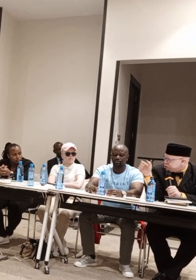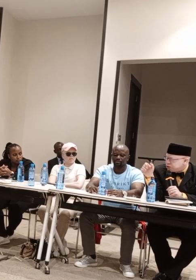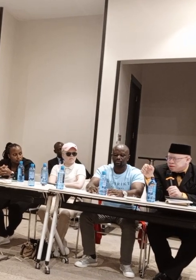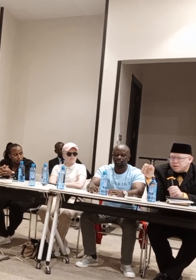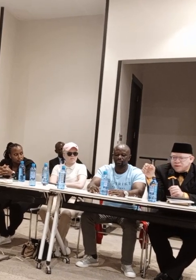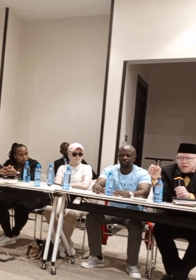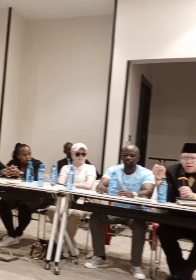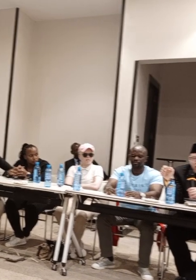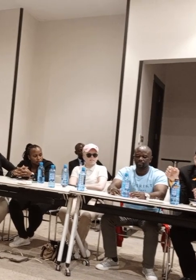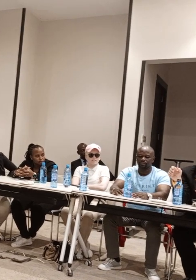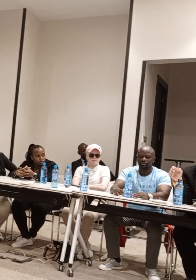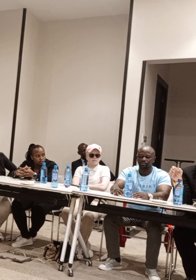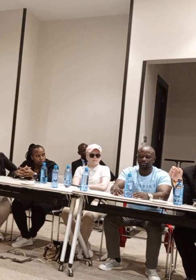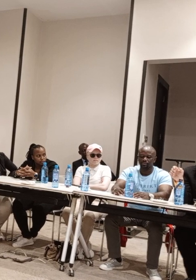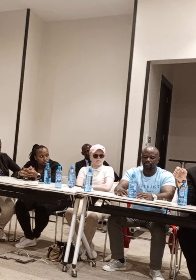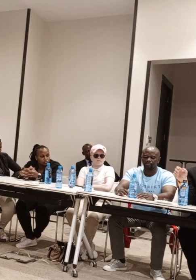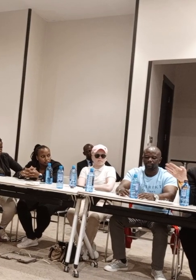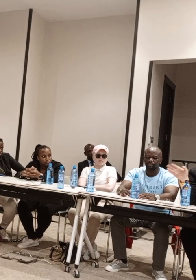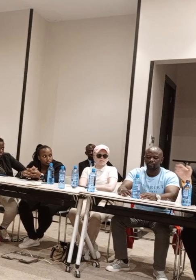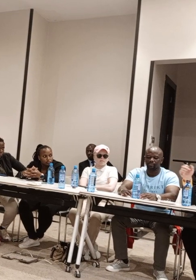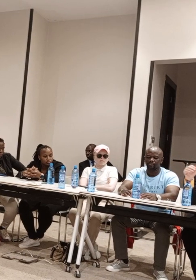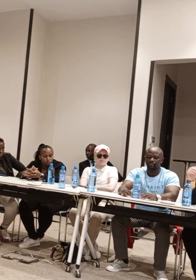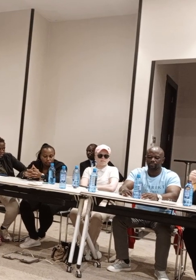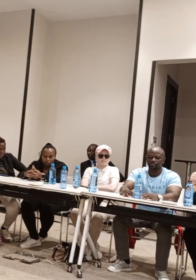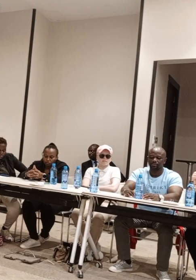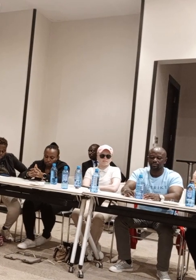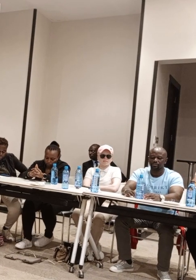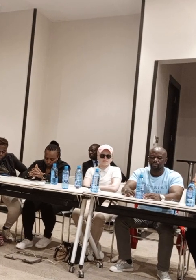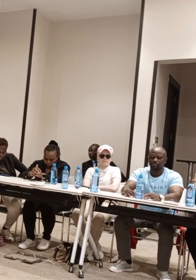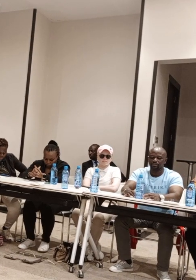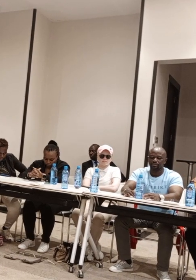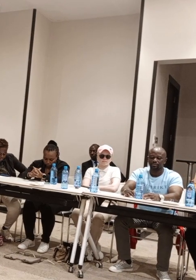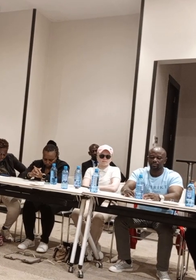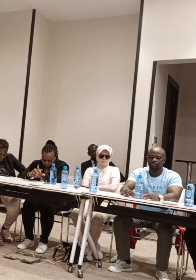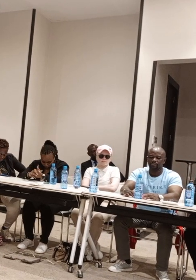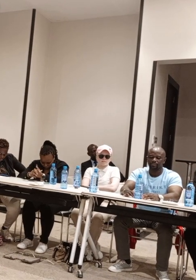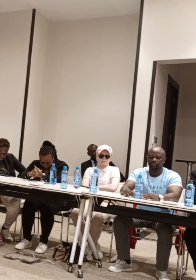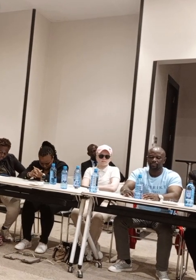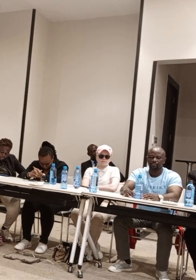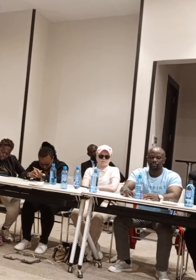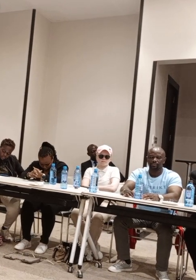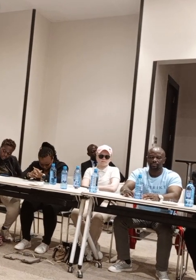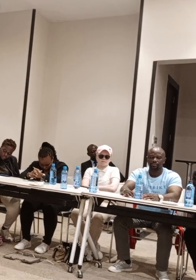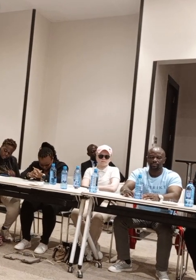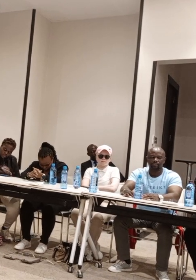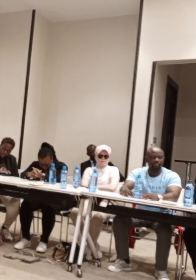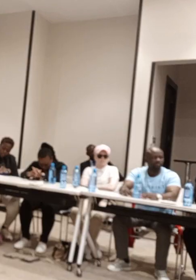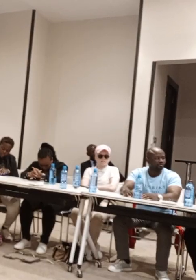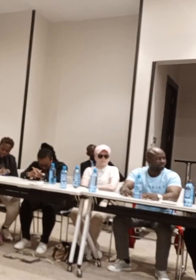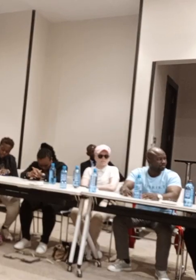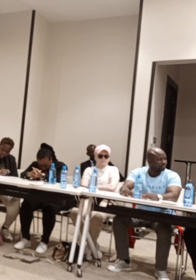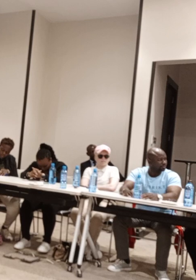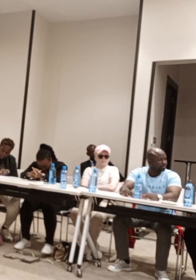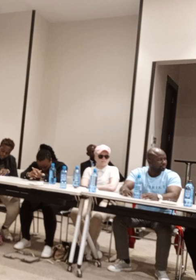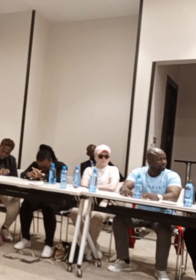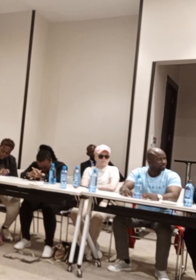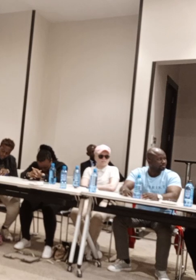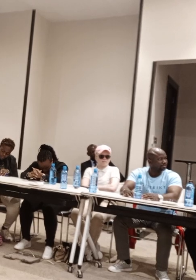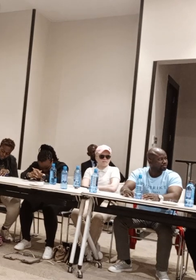Andrew, of course. Sarah, yeah. So Dr. Mugesa and I were working together somewhere.